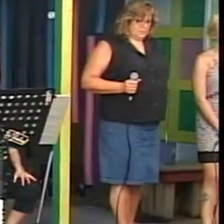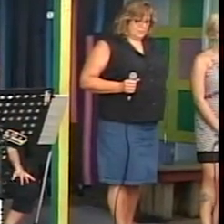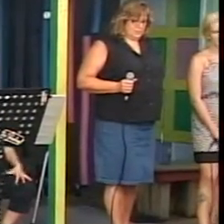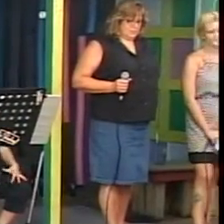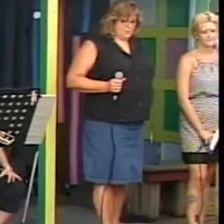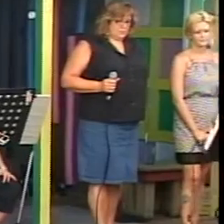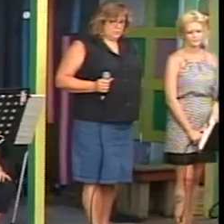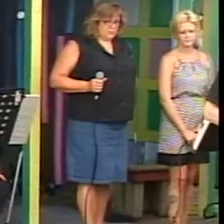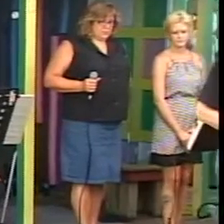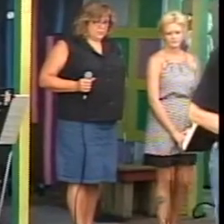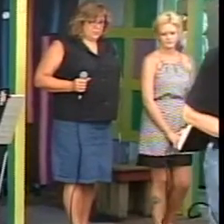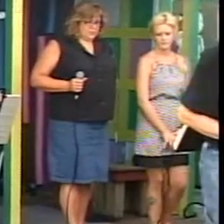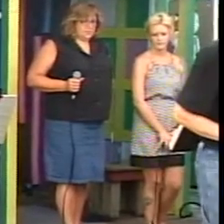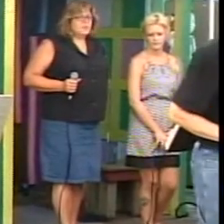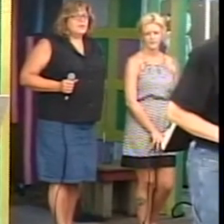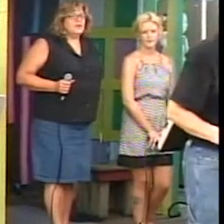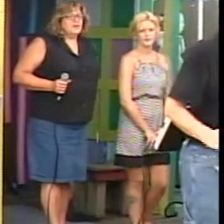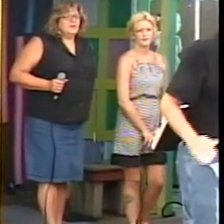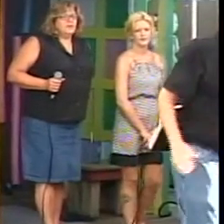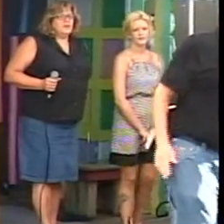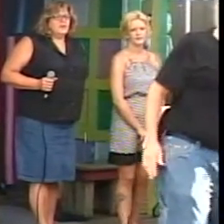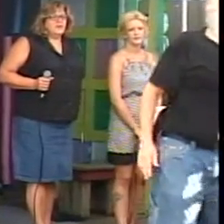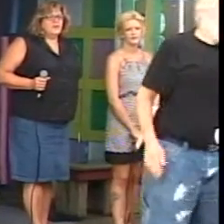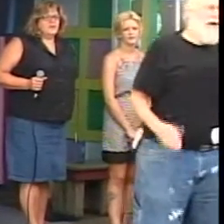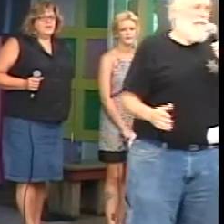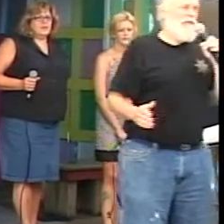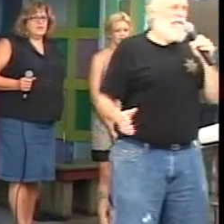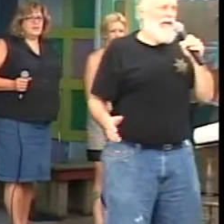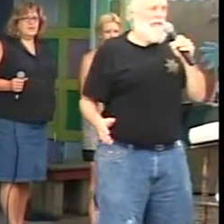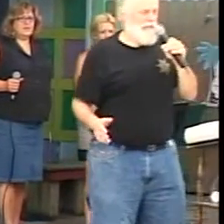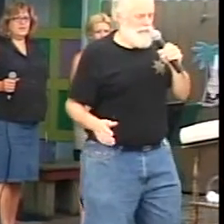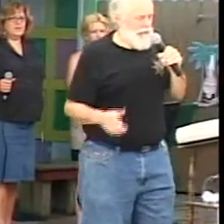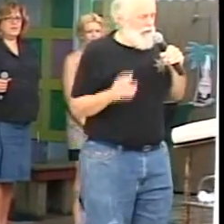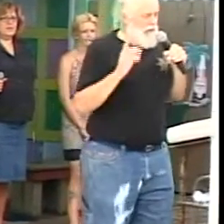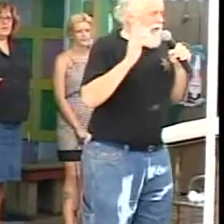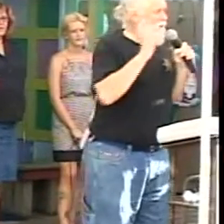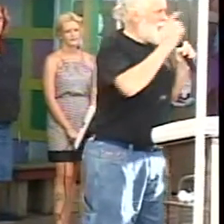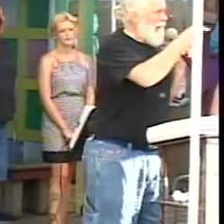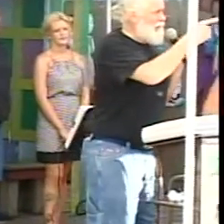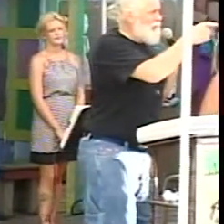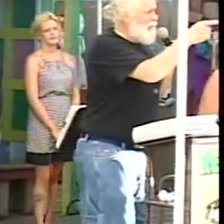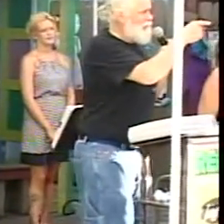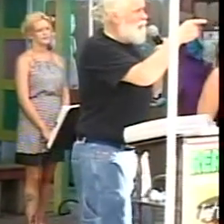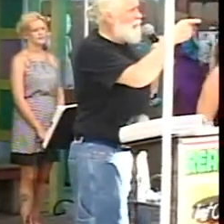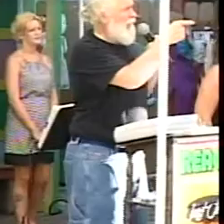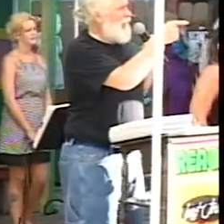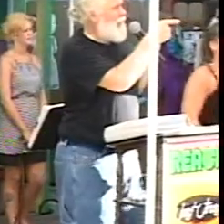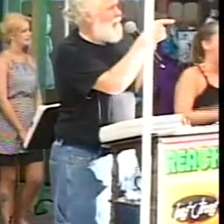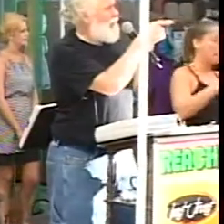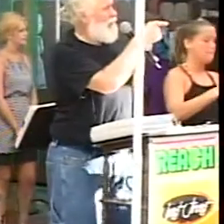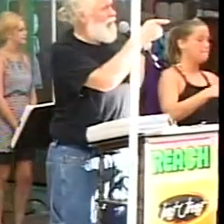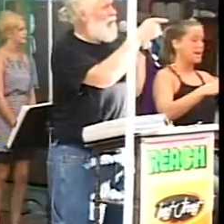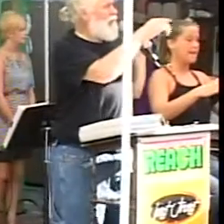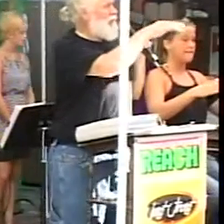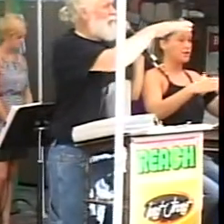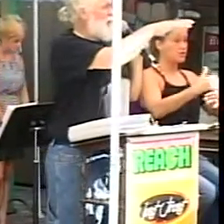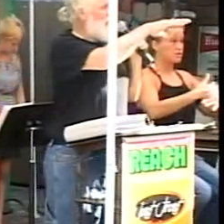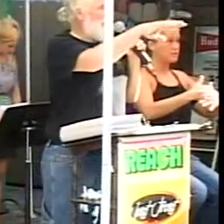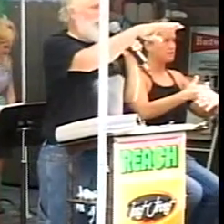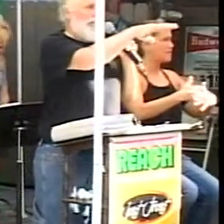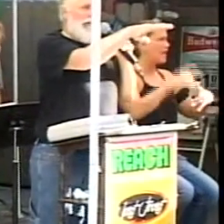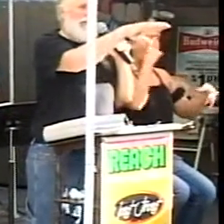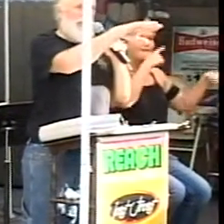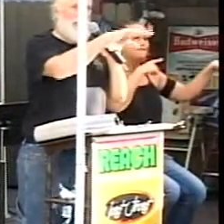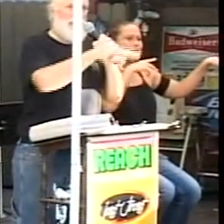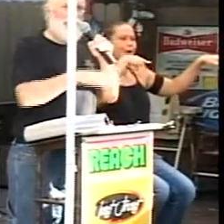I'm exhausted, and I don't want to talk to you about it. But I will if I have to. The pavers are for Patty here at Archie's. They're